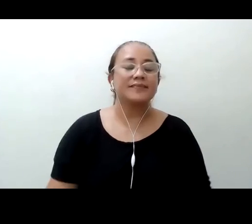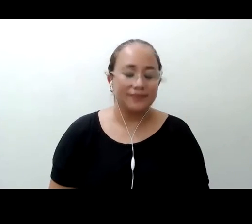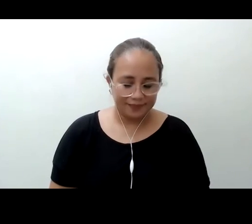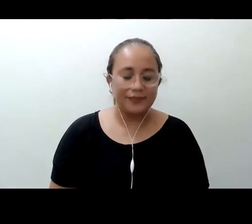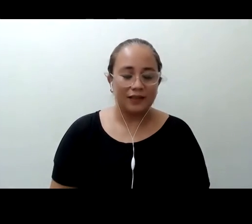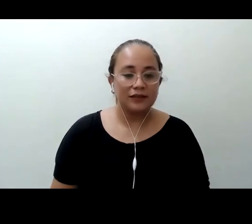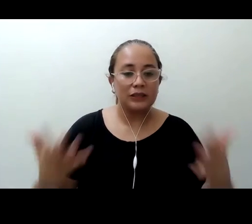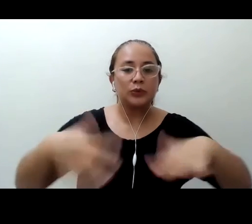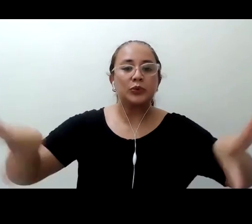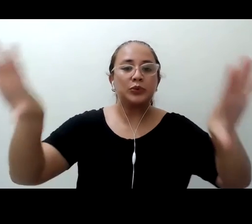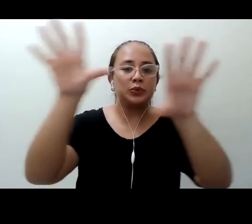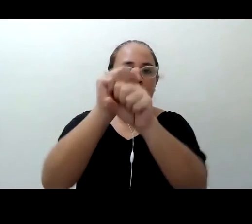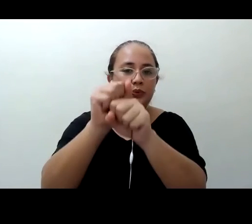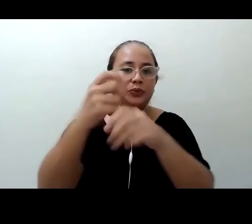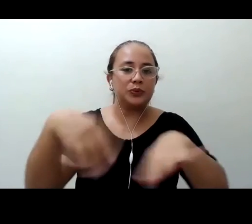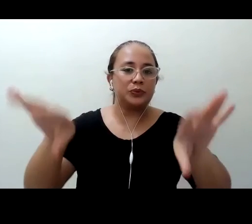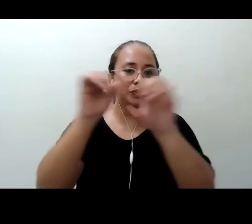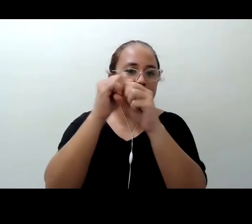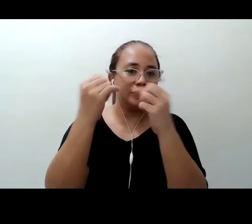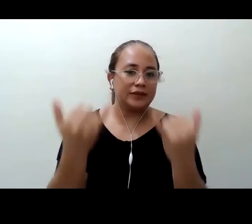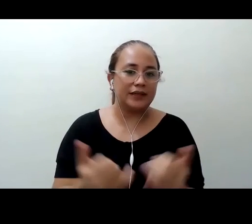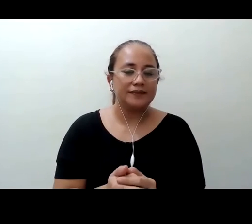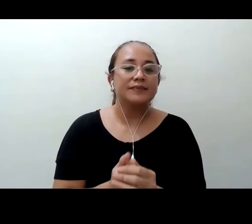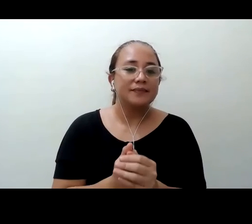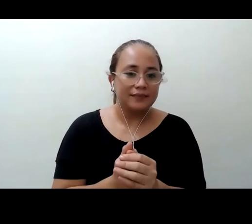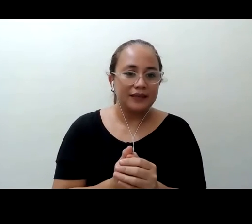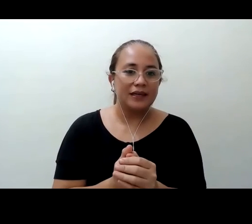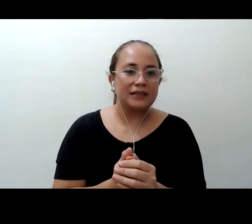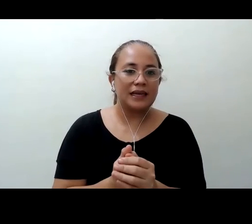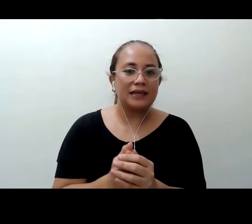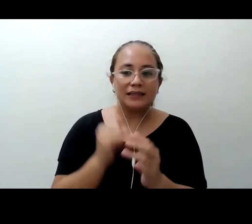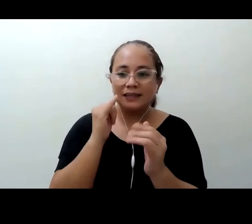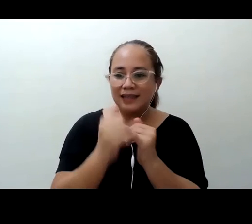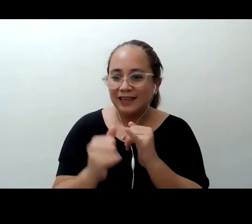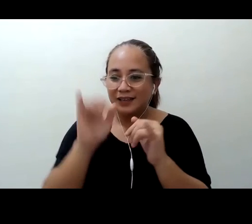So we can close for today. Give you a last 10-minute break.